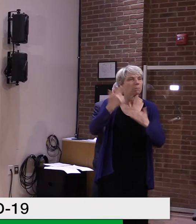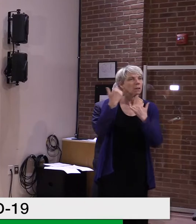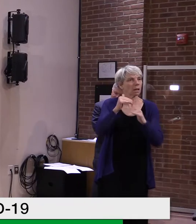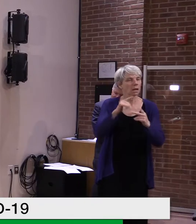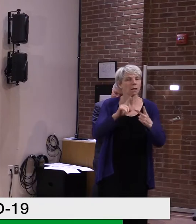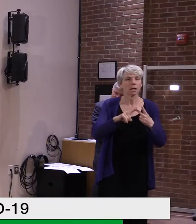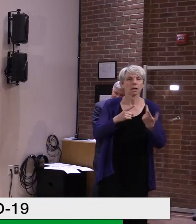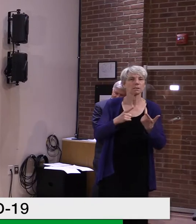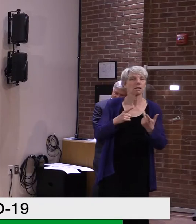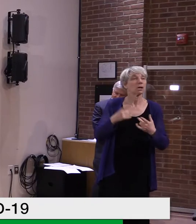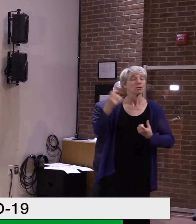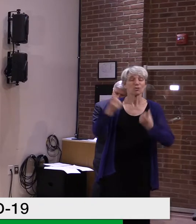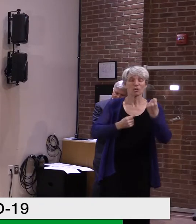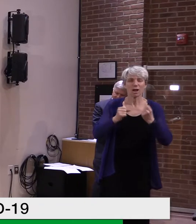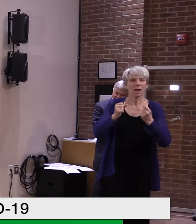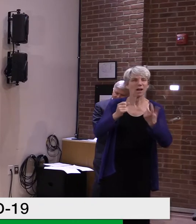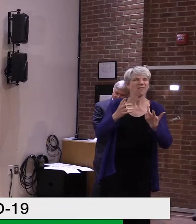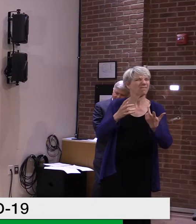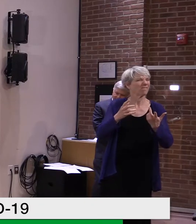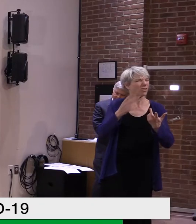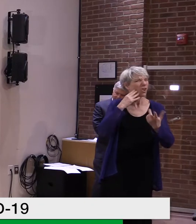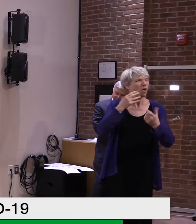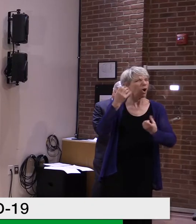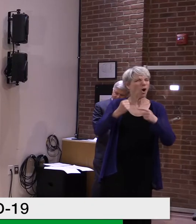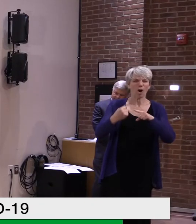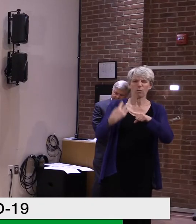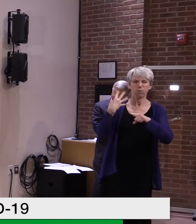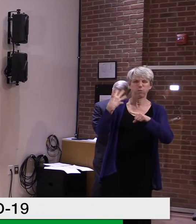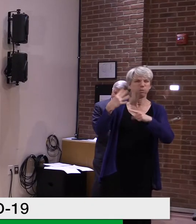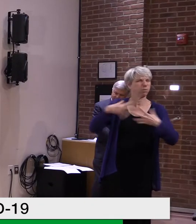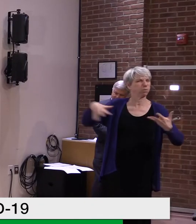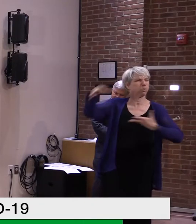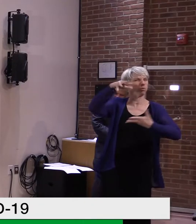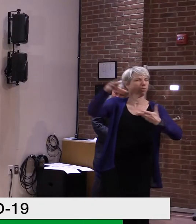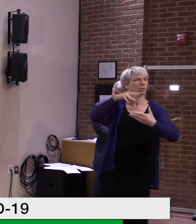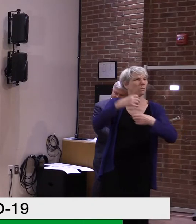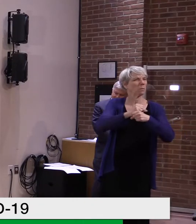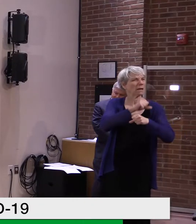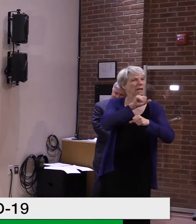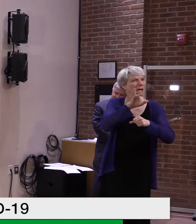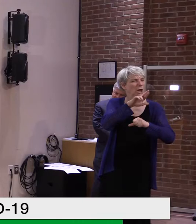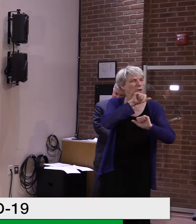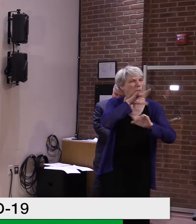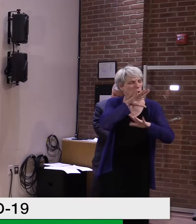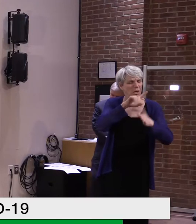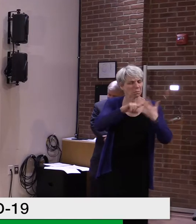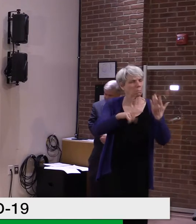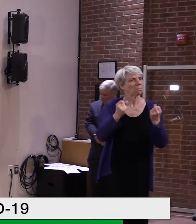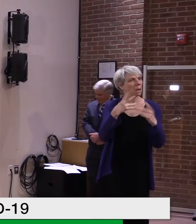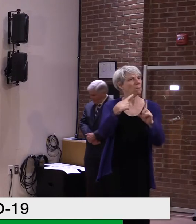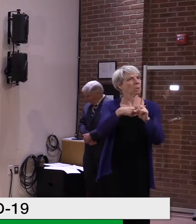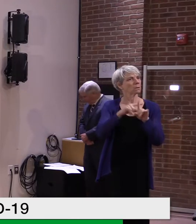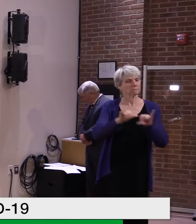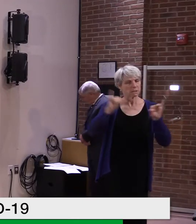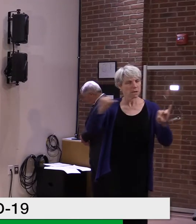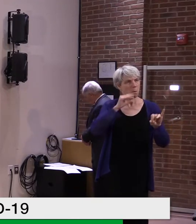traffic congestion. Does the Department of Labor keep track of businesses